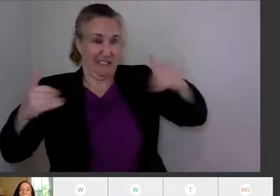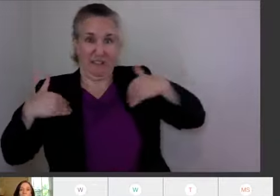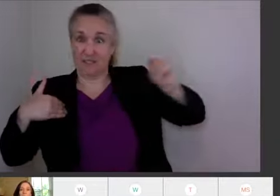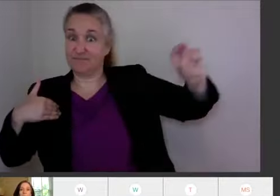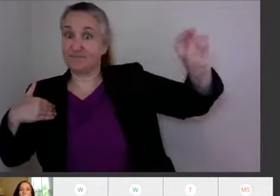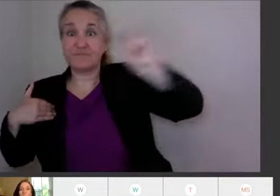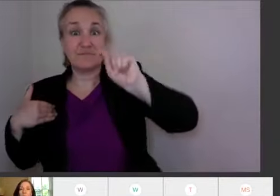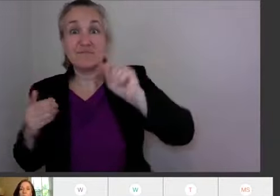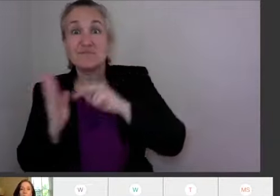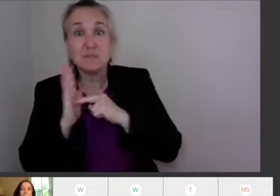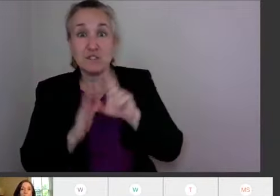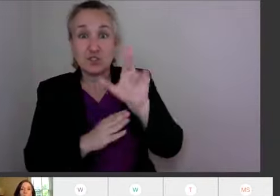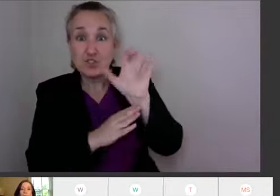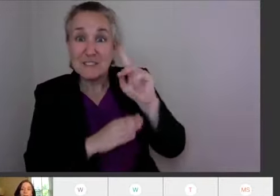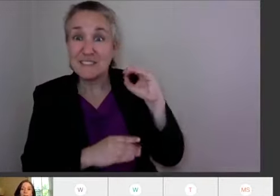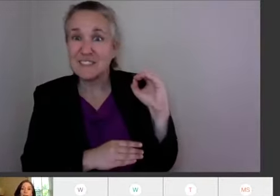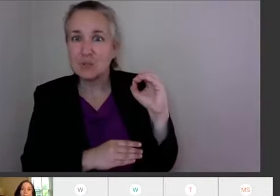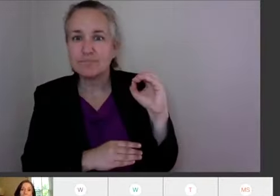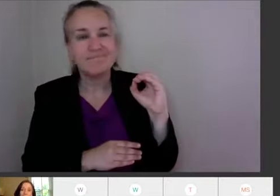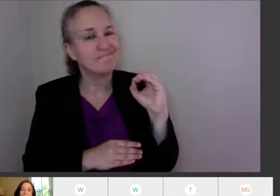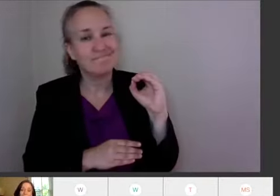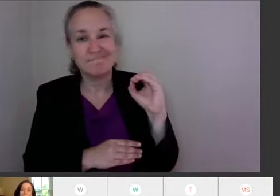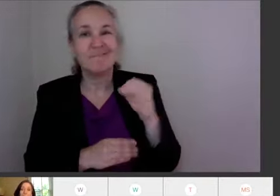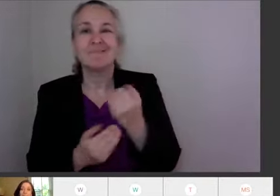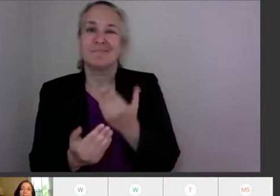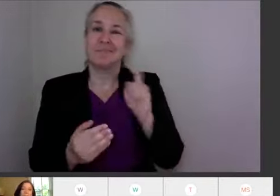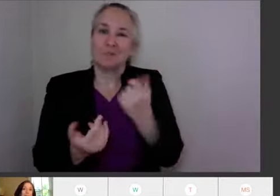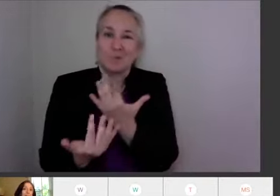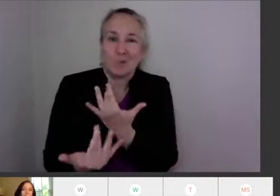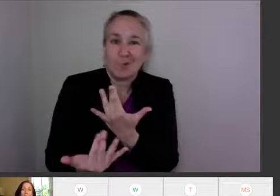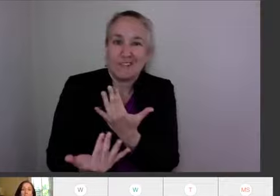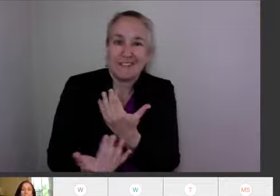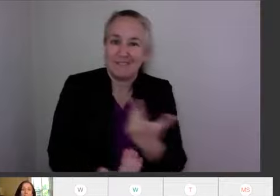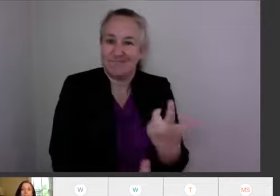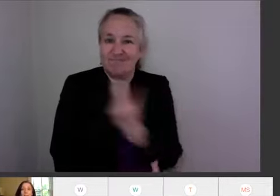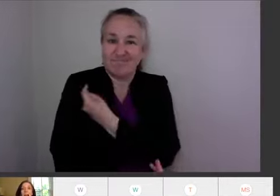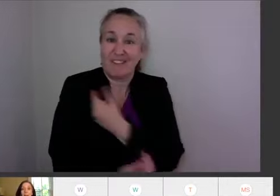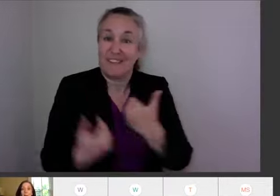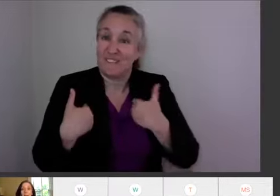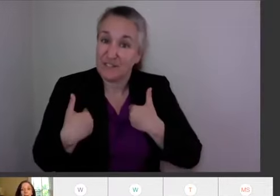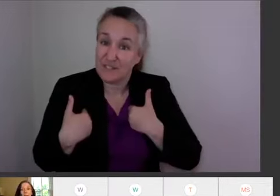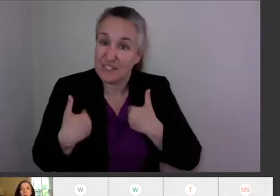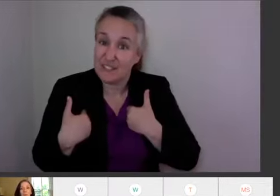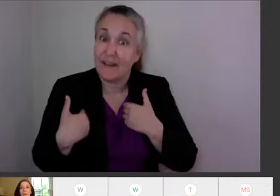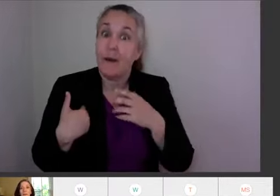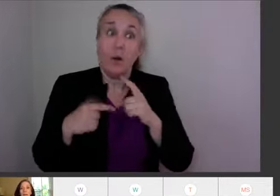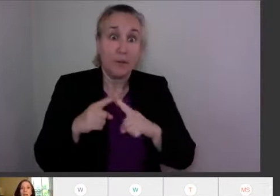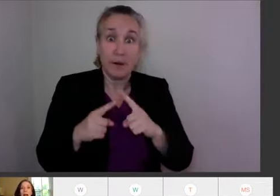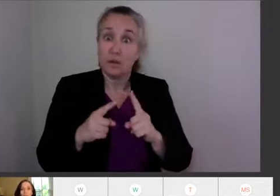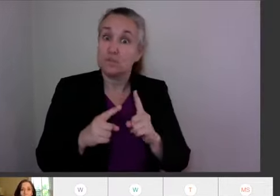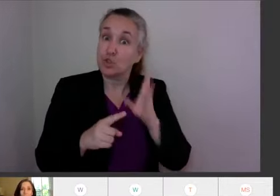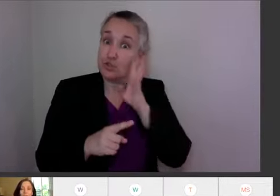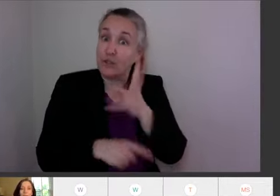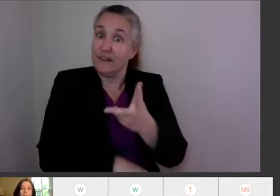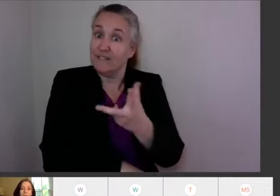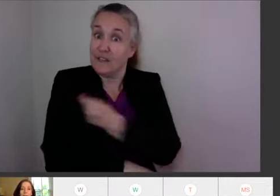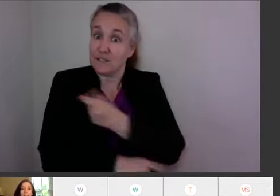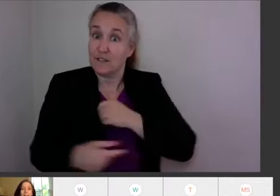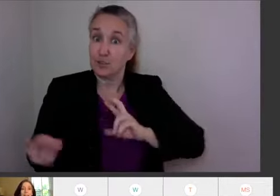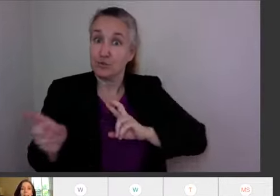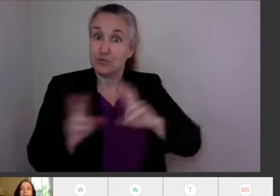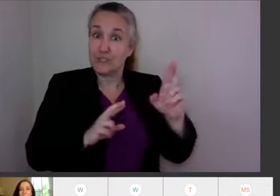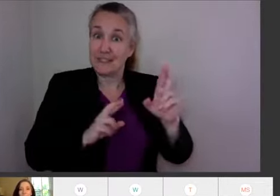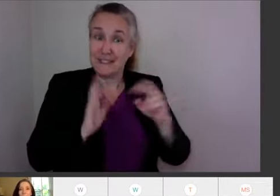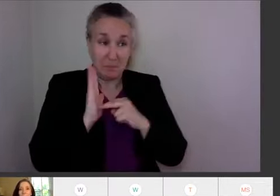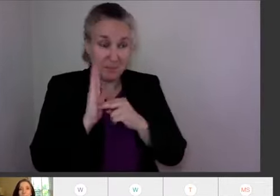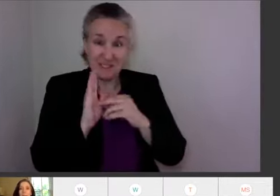not going to be zero until we have a vaccine. And even then, it may not be entirely zero, but it'll be a lot closer to zero than